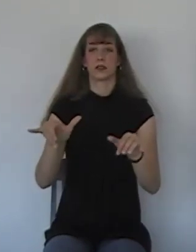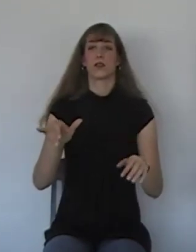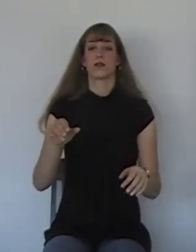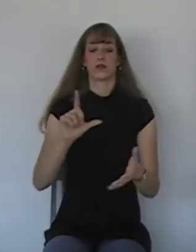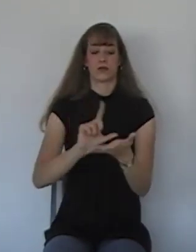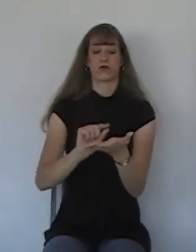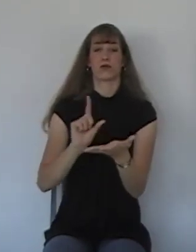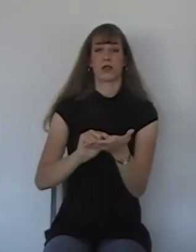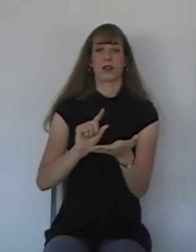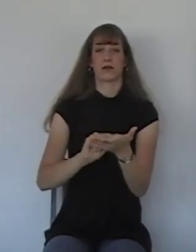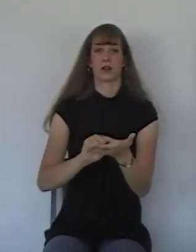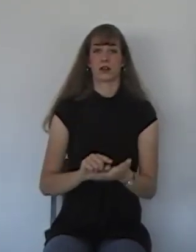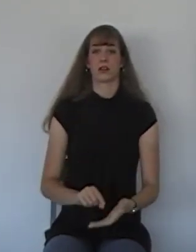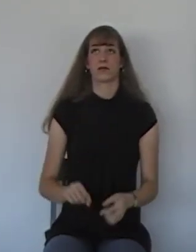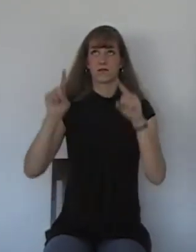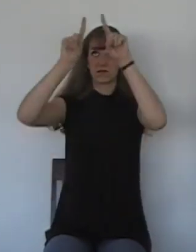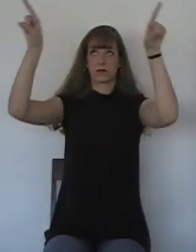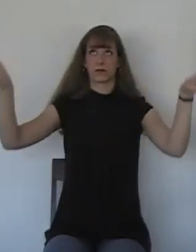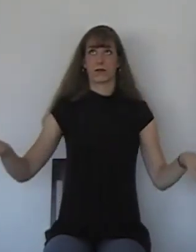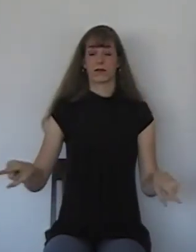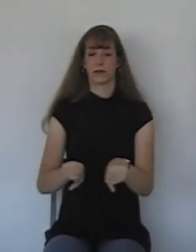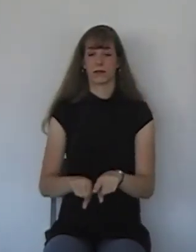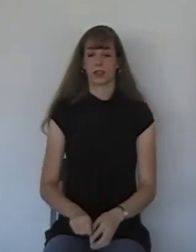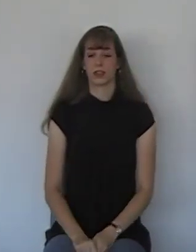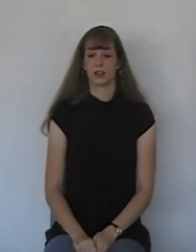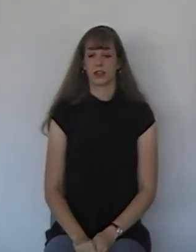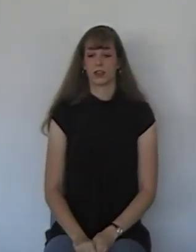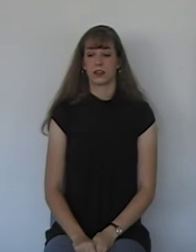The spaces are left for the photos, which will be added later.